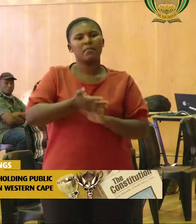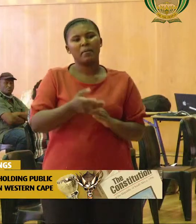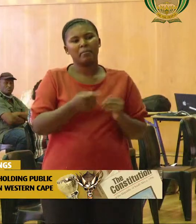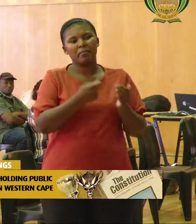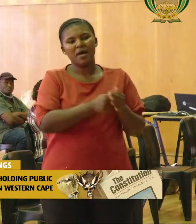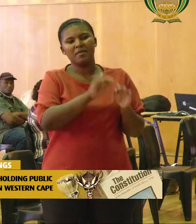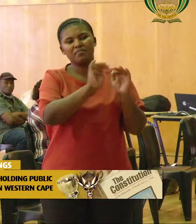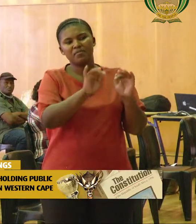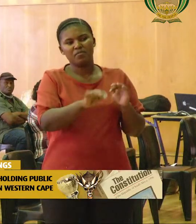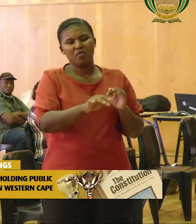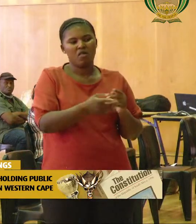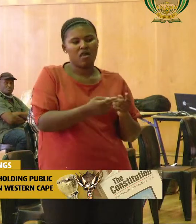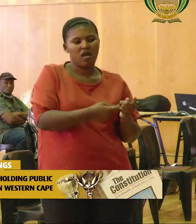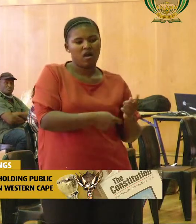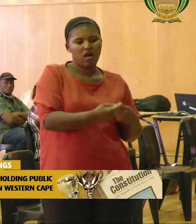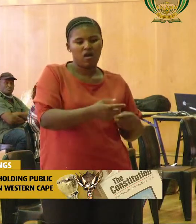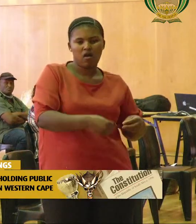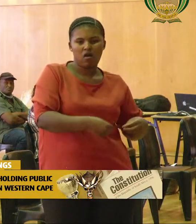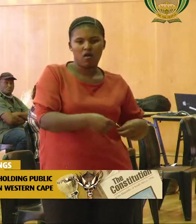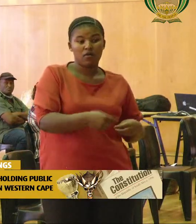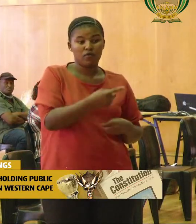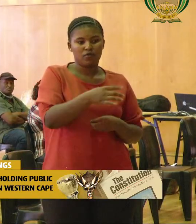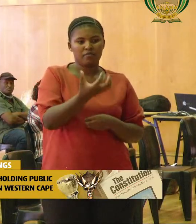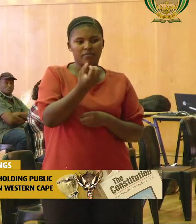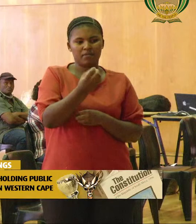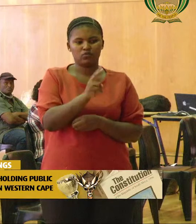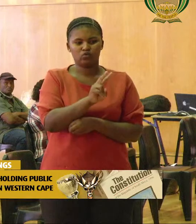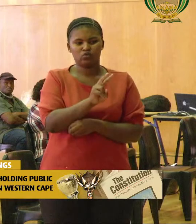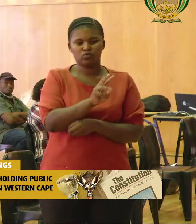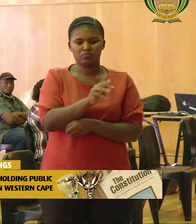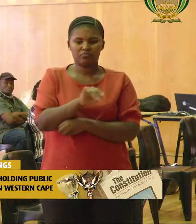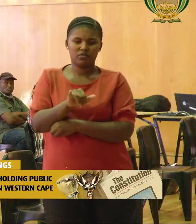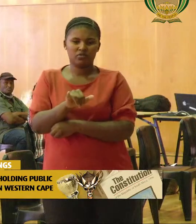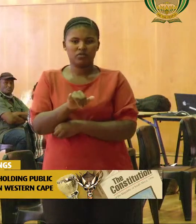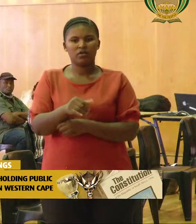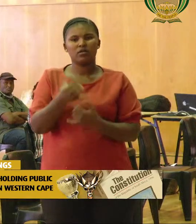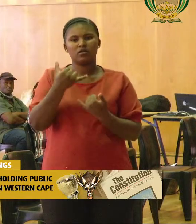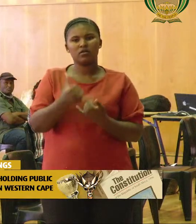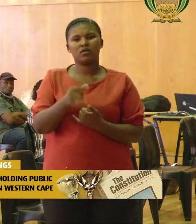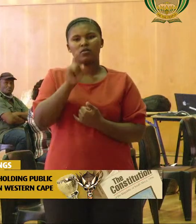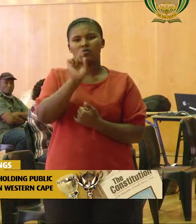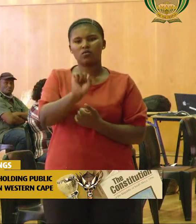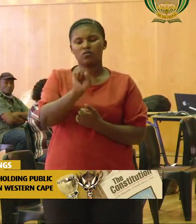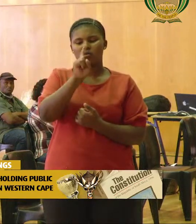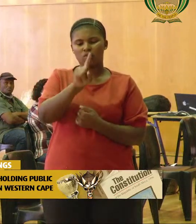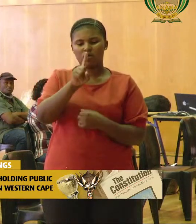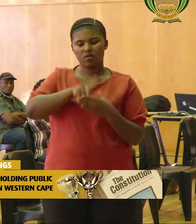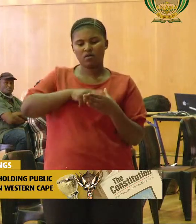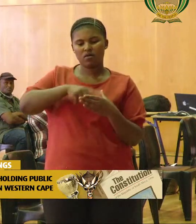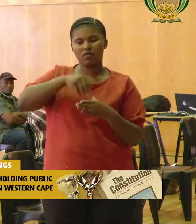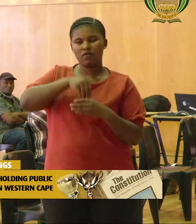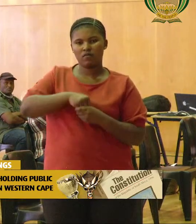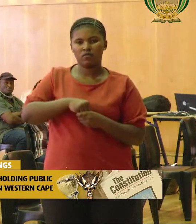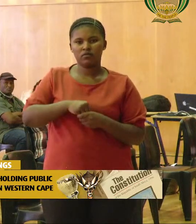bakuvotela ufumane 2 million then ufumane lo vote yakho iyi-1